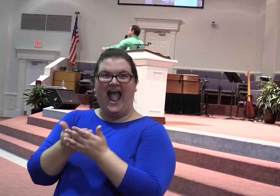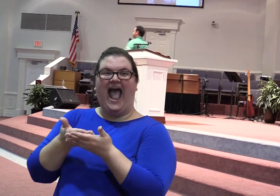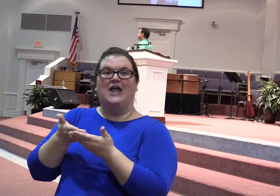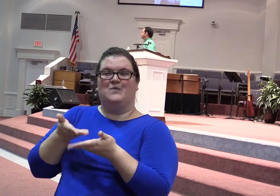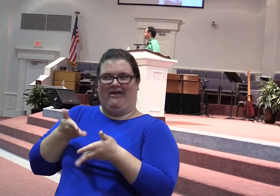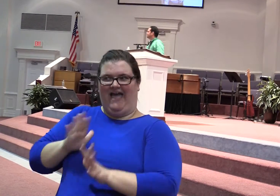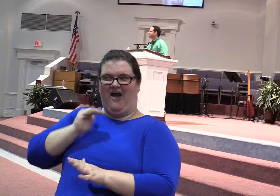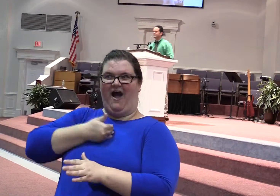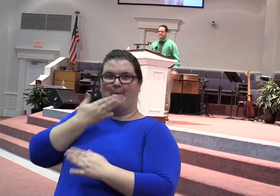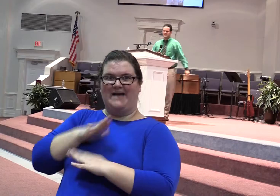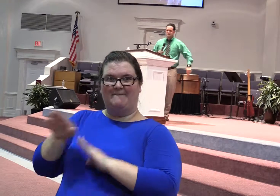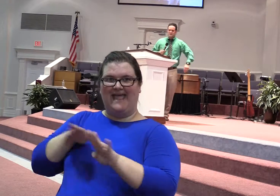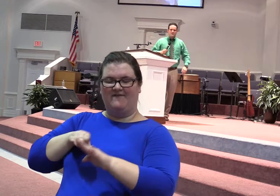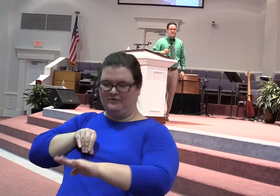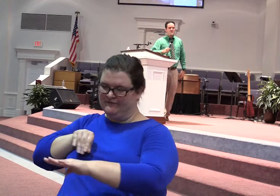children.